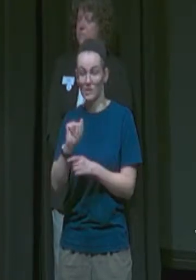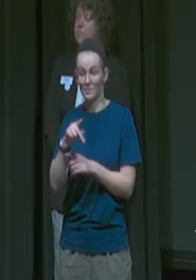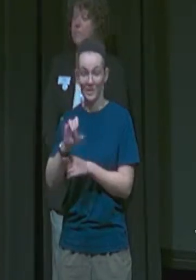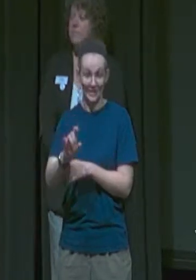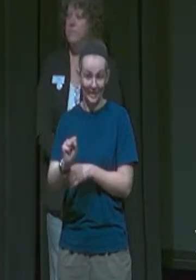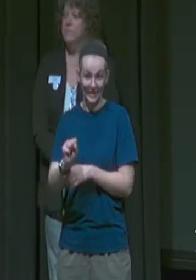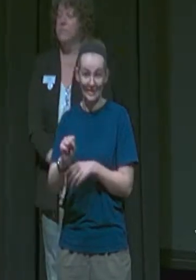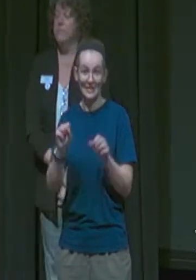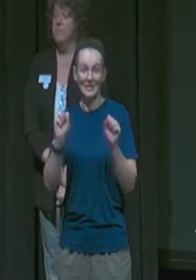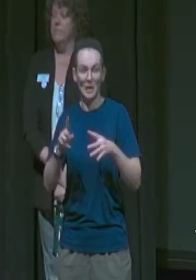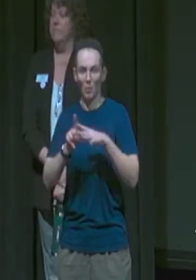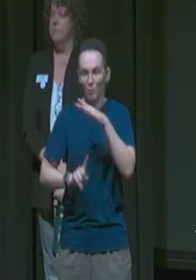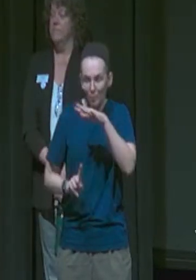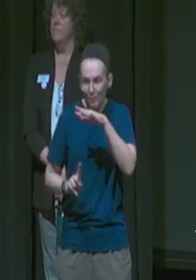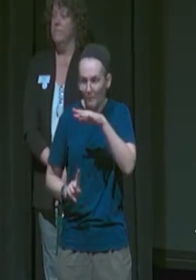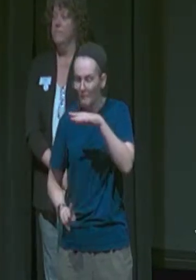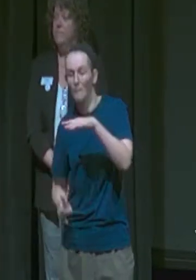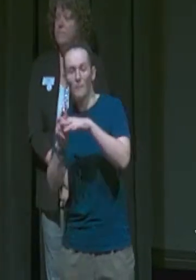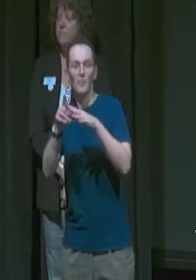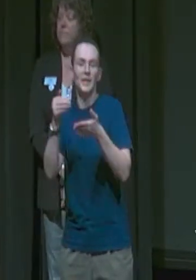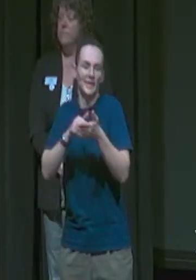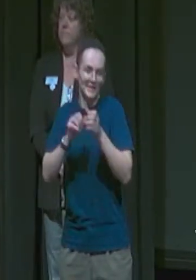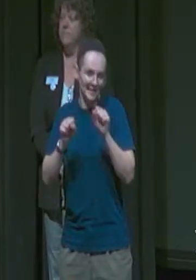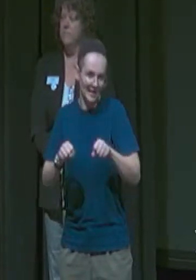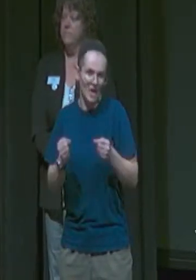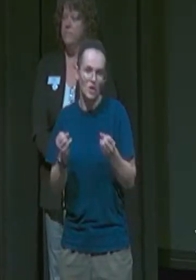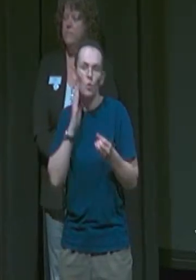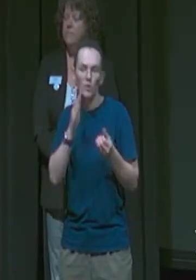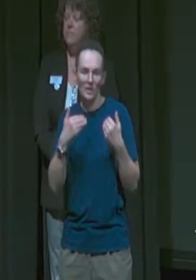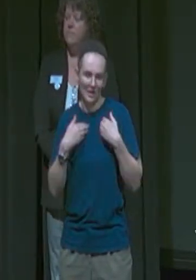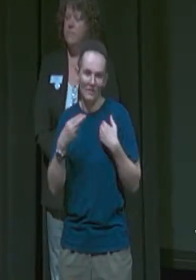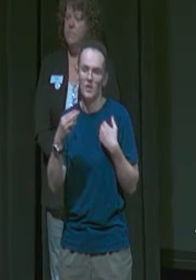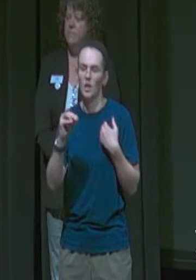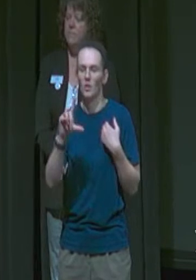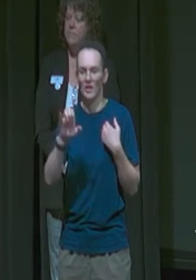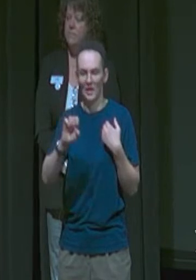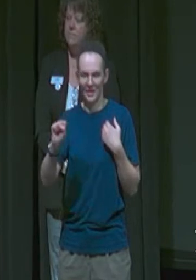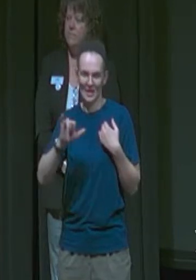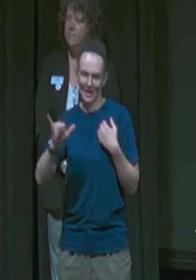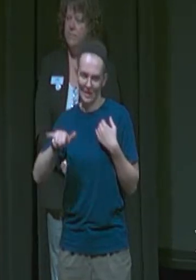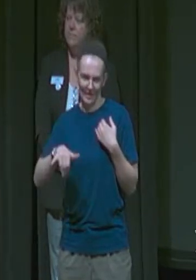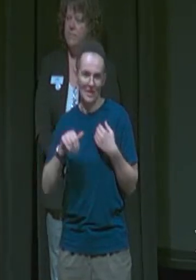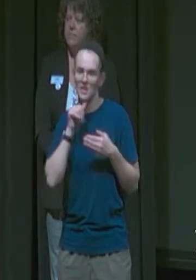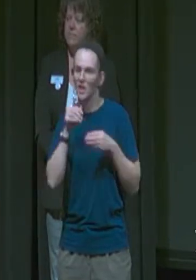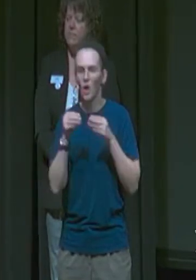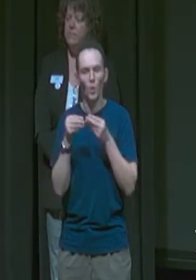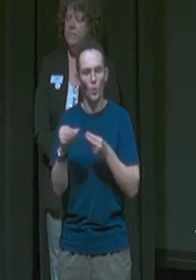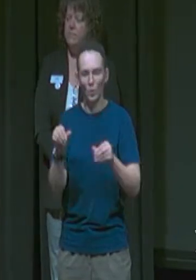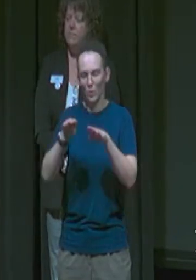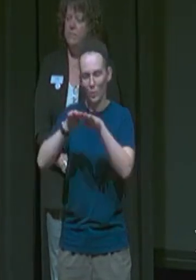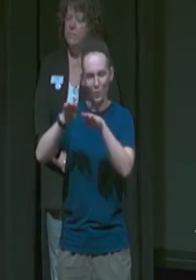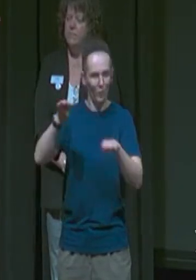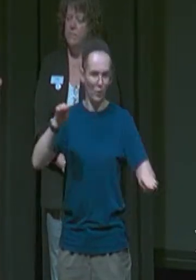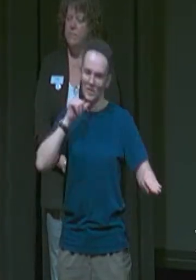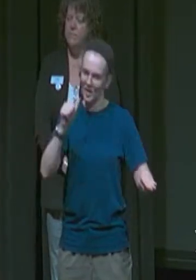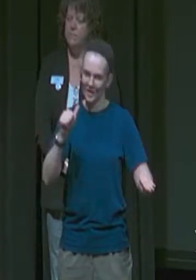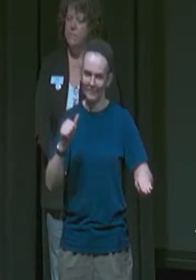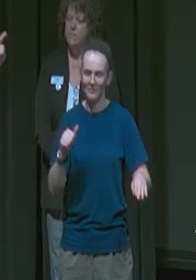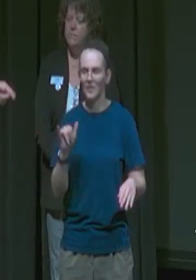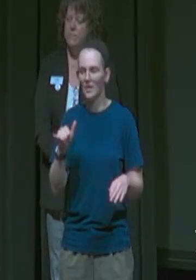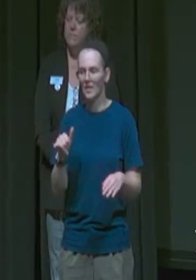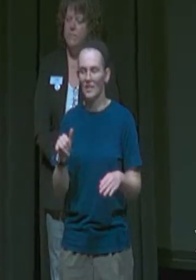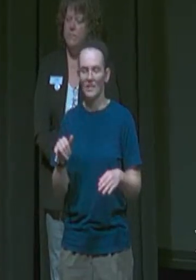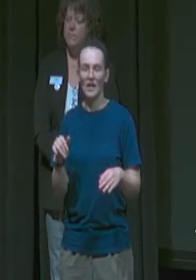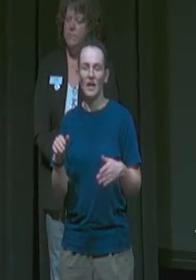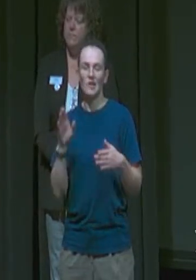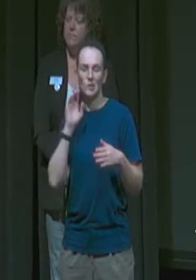can disappear and pop back up. So there will be holes like that. So it's not smooth. This is a cross-section that